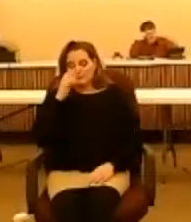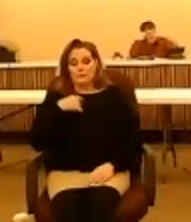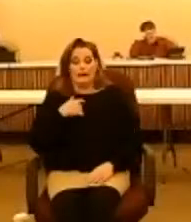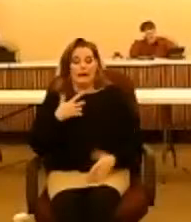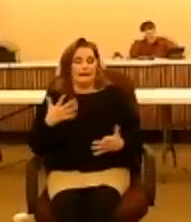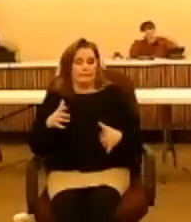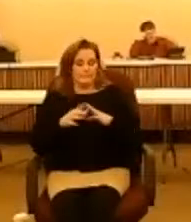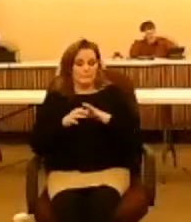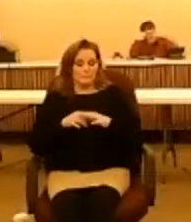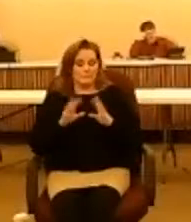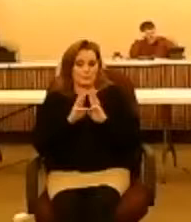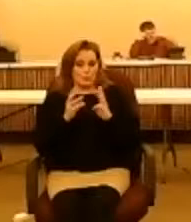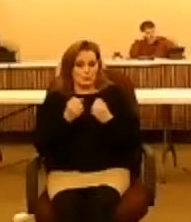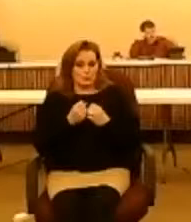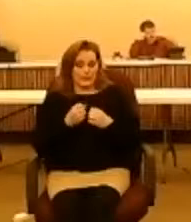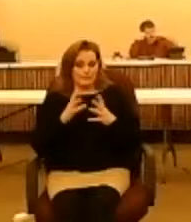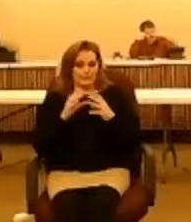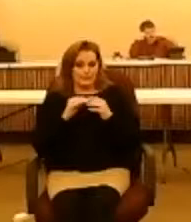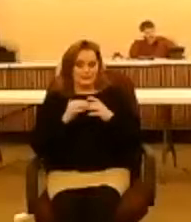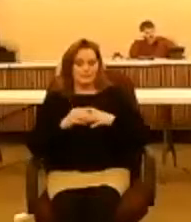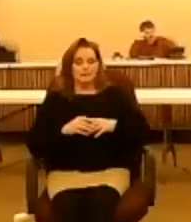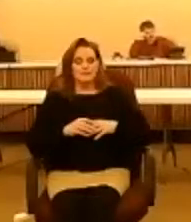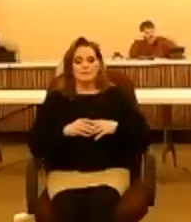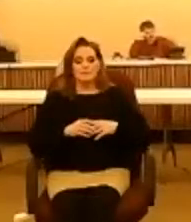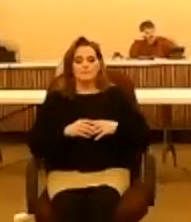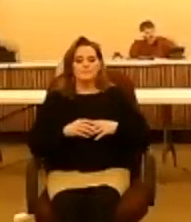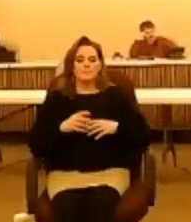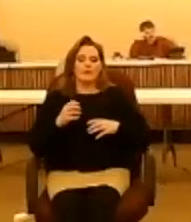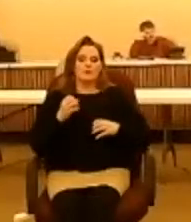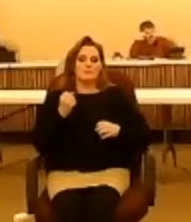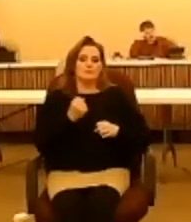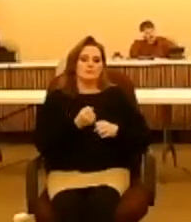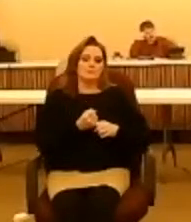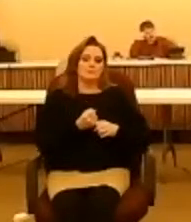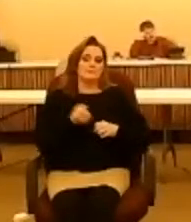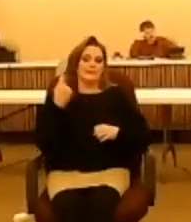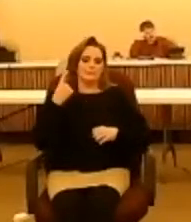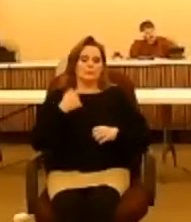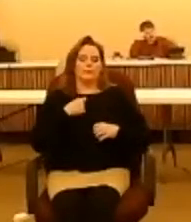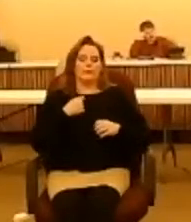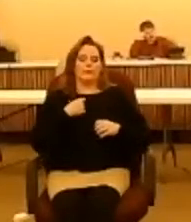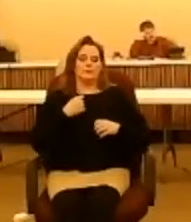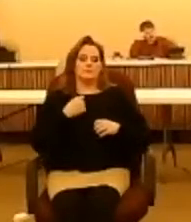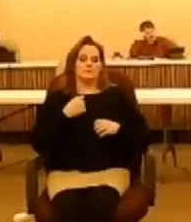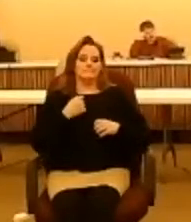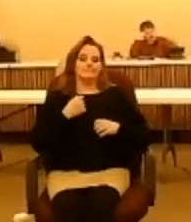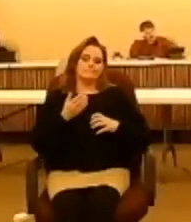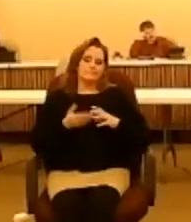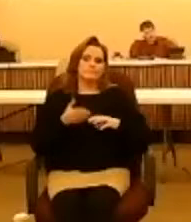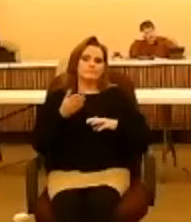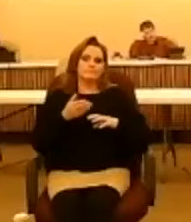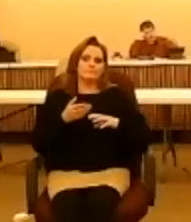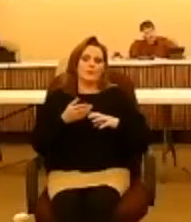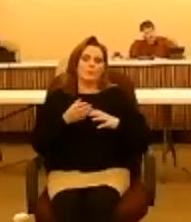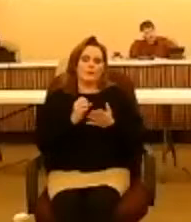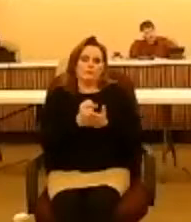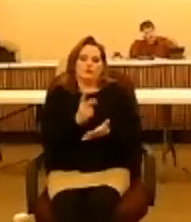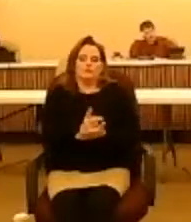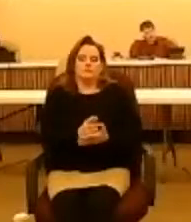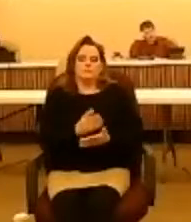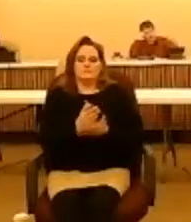workshop meeting a year ago, we had approved some increases to take effect with